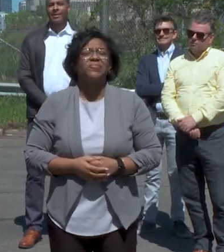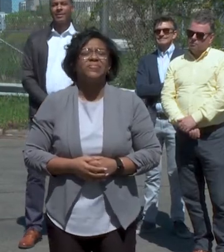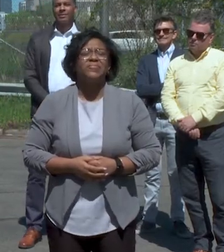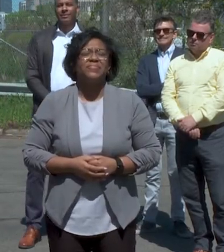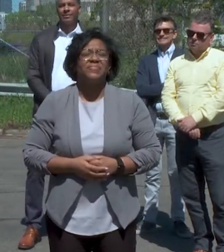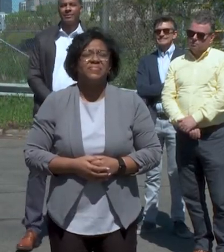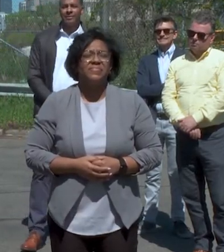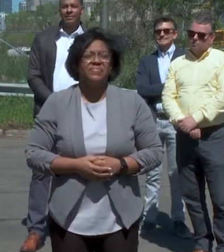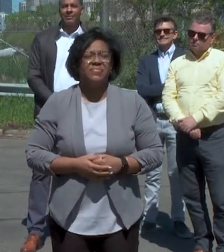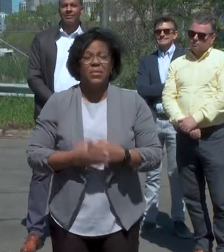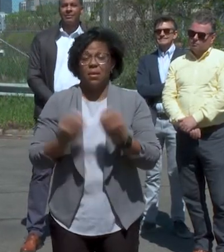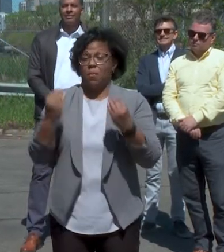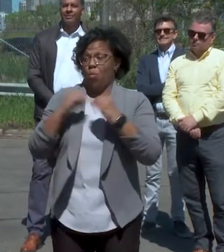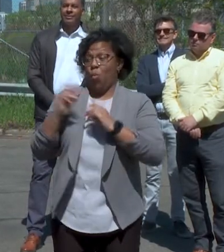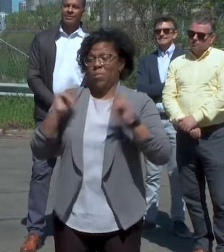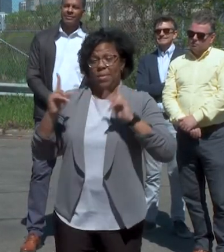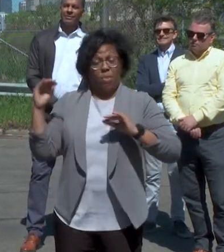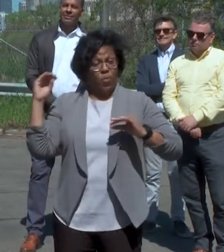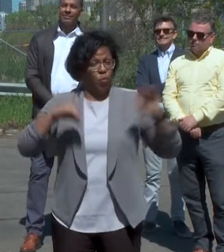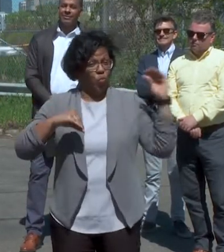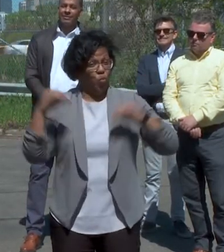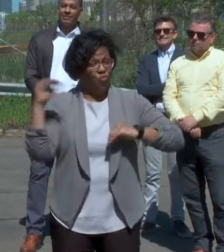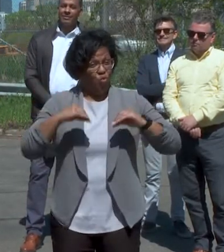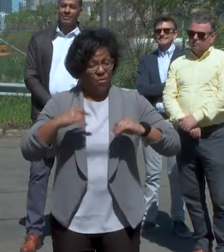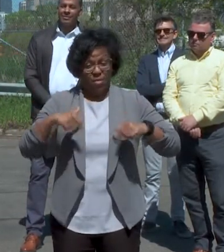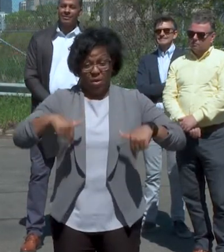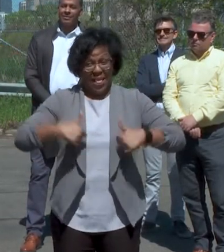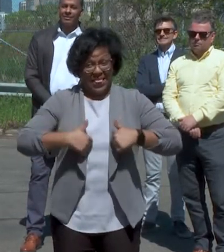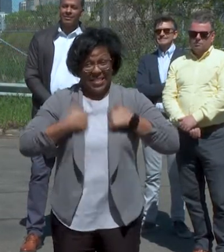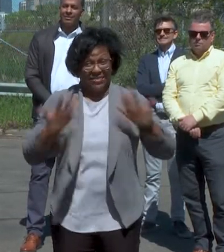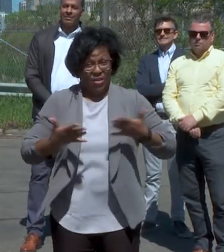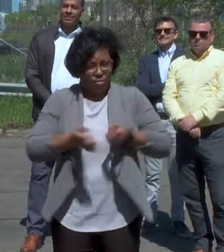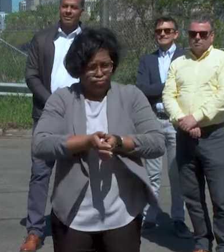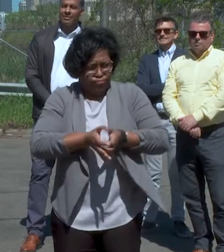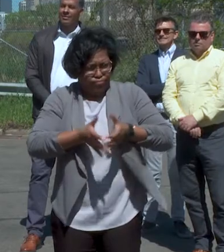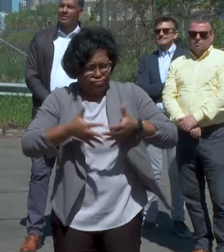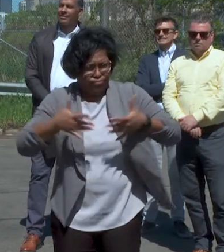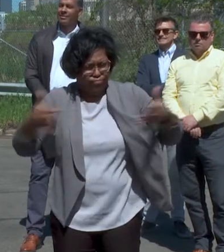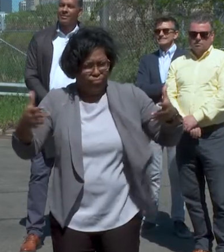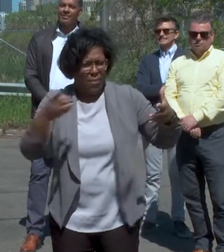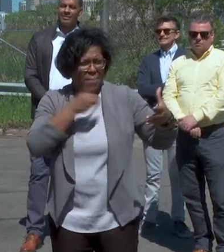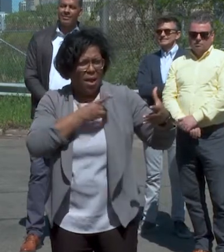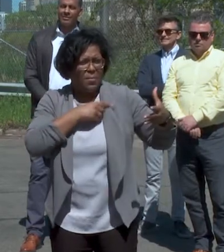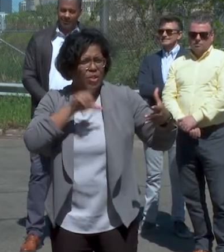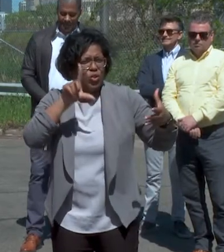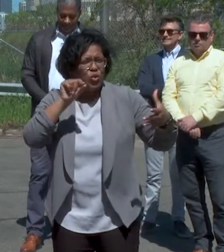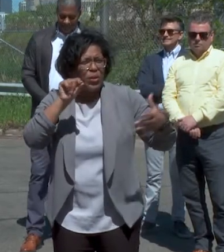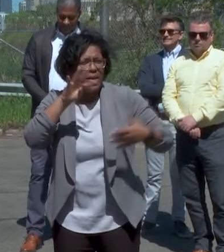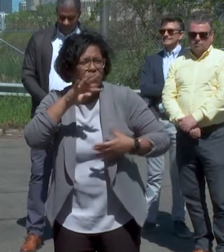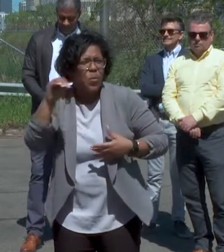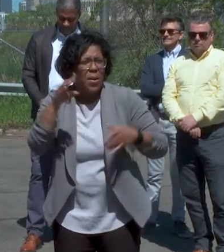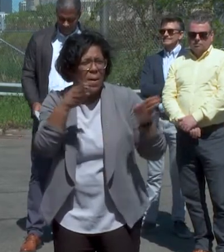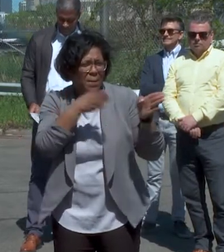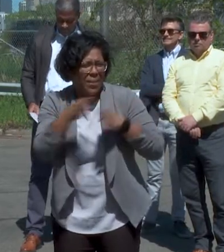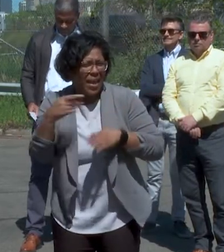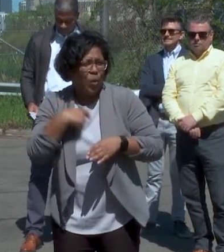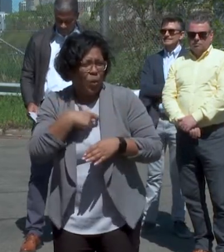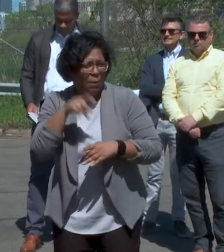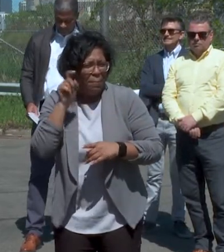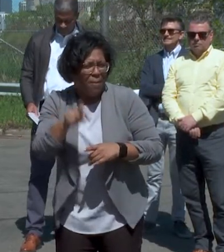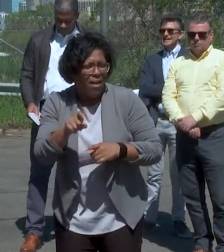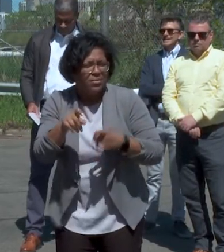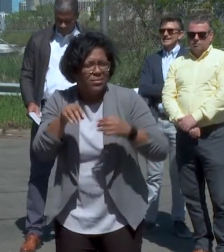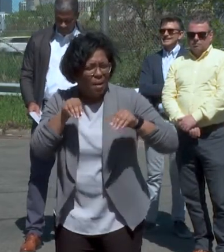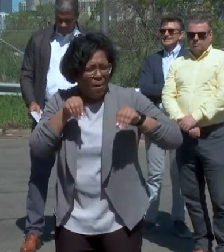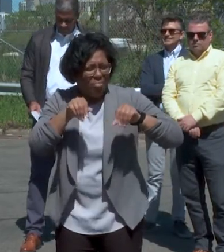increases, driven by the Minneapolis 2040 plan, the urban tree canopy must expand to offset the increases in air